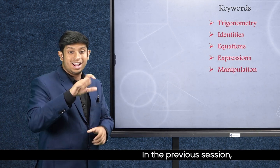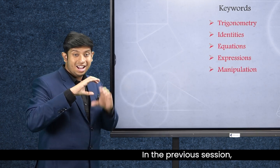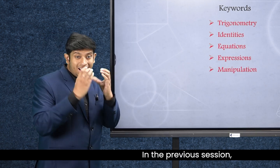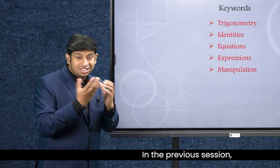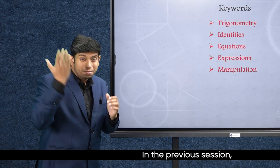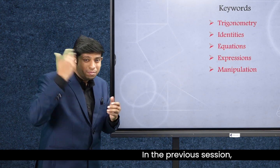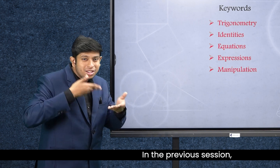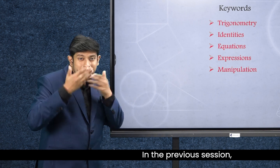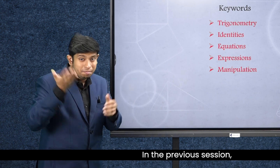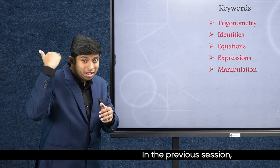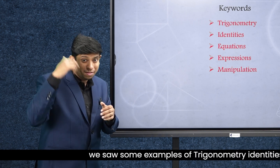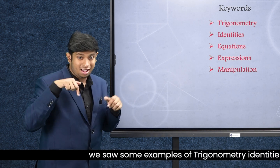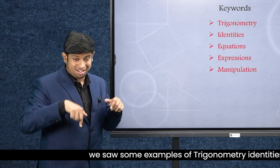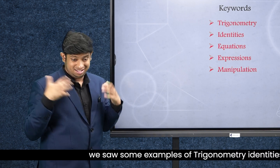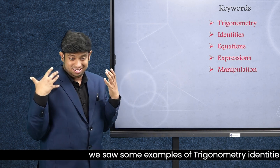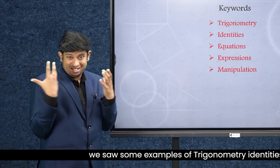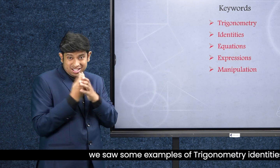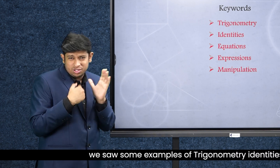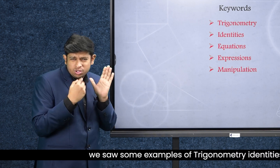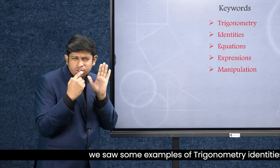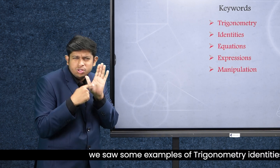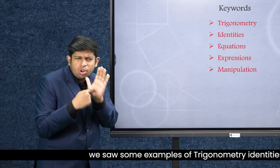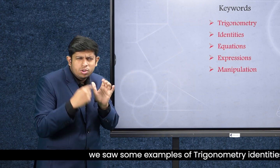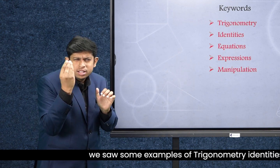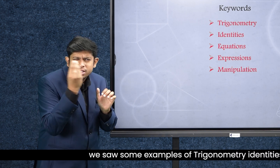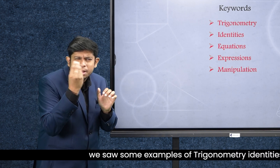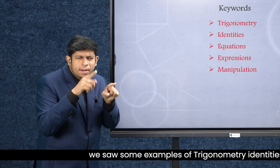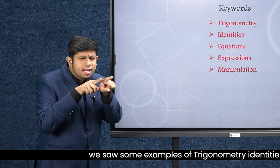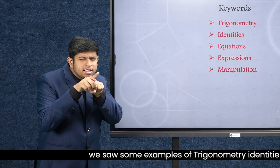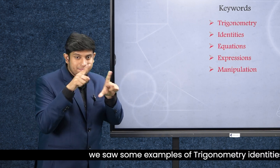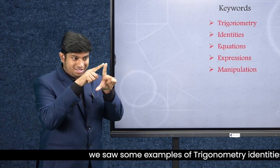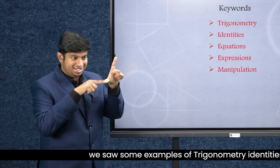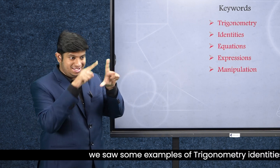In the previous session, we saw some examples of trigonometry identities.